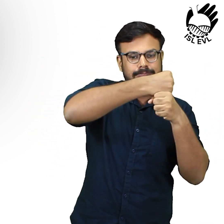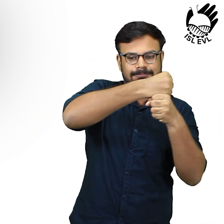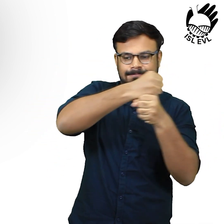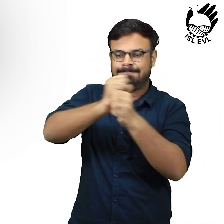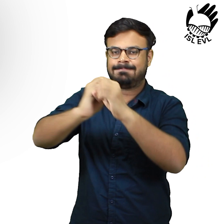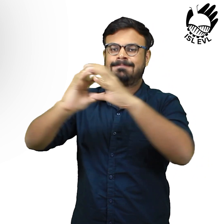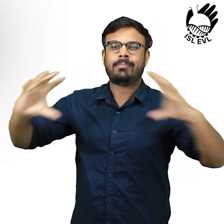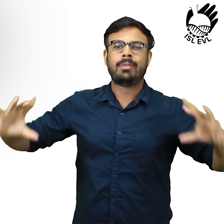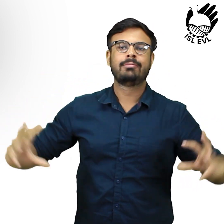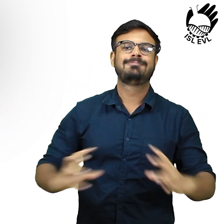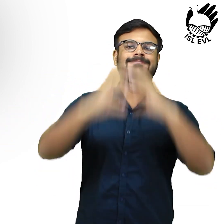or molecules